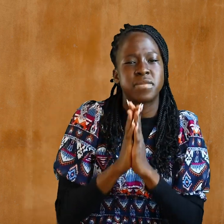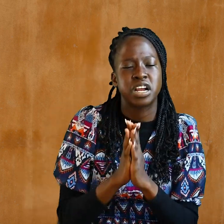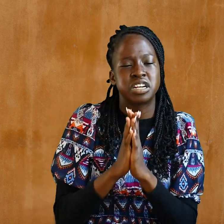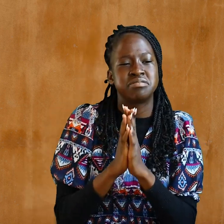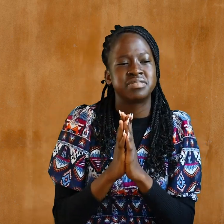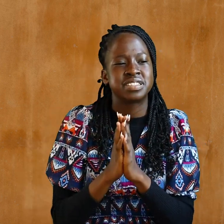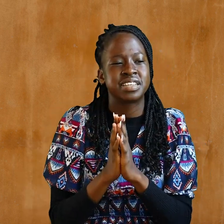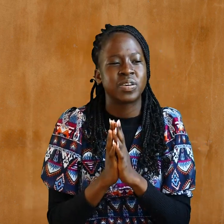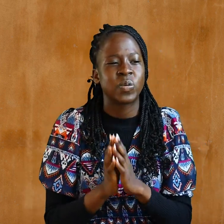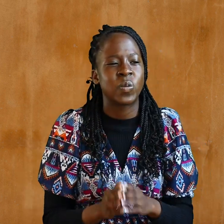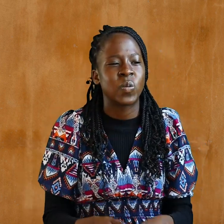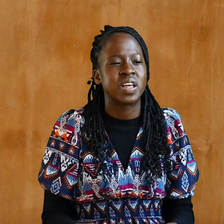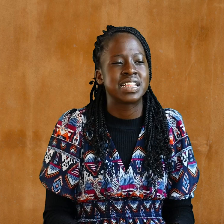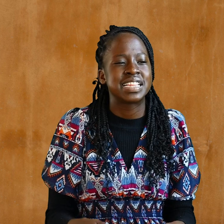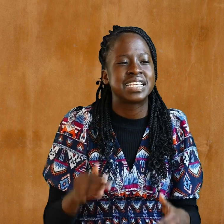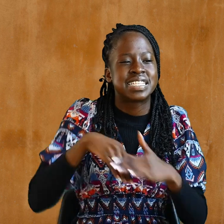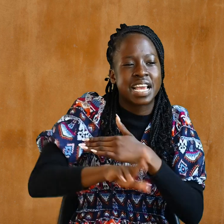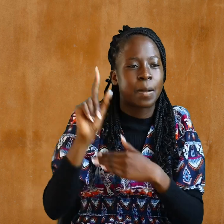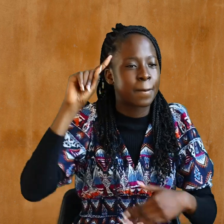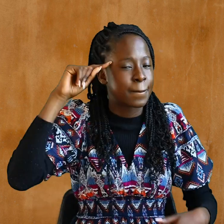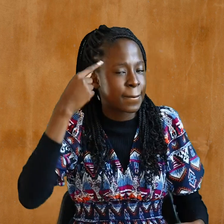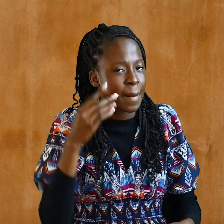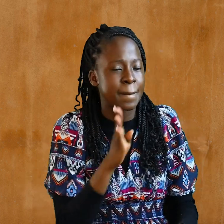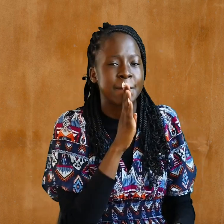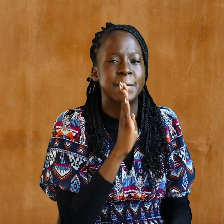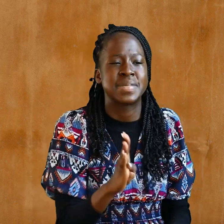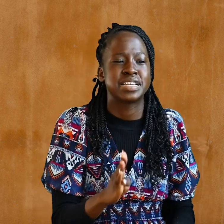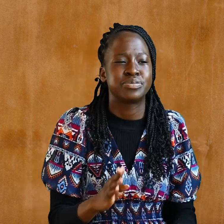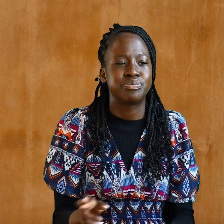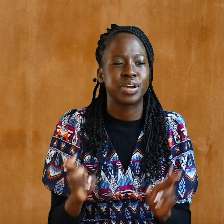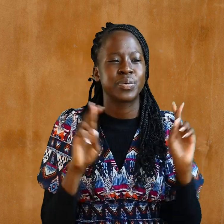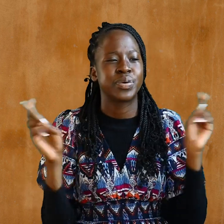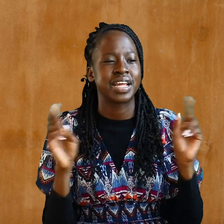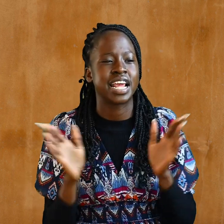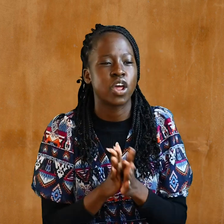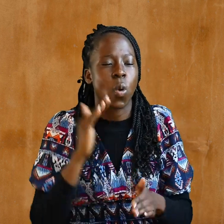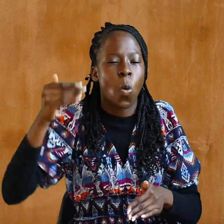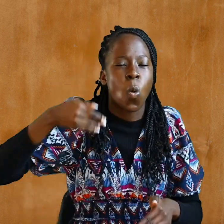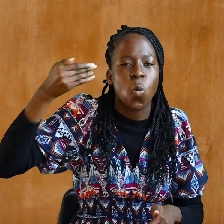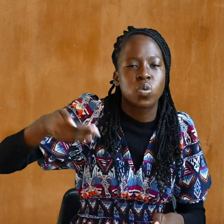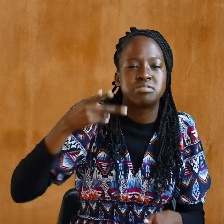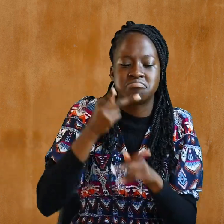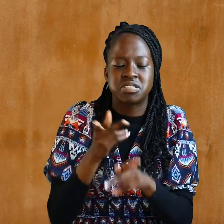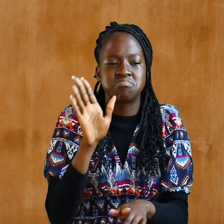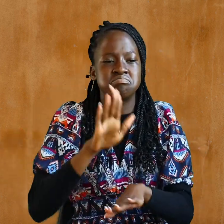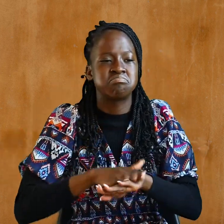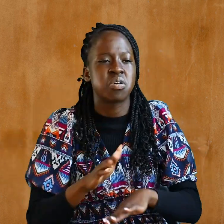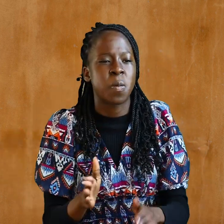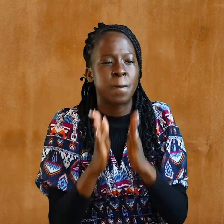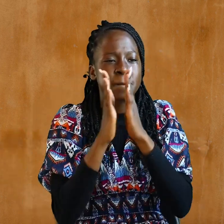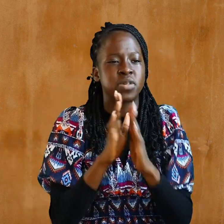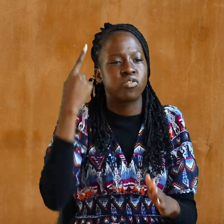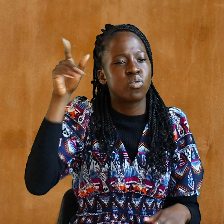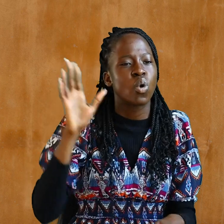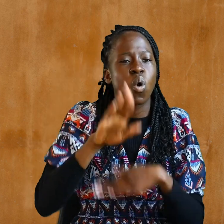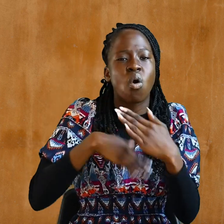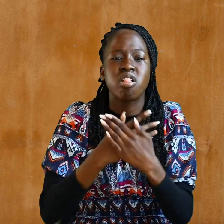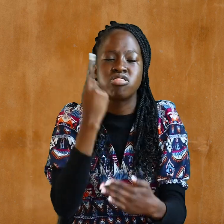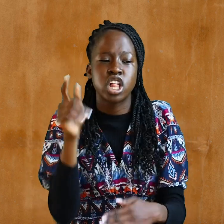in mind, be alert and always keep on praying for all the Lord's people.